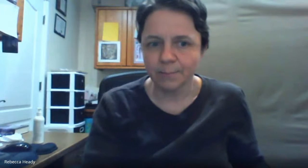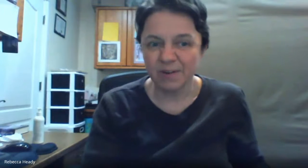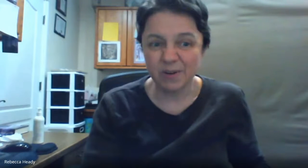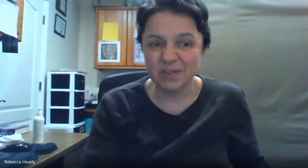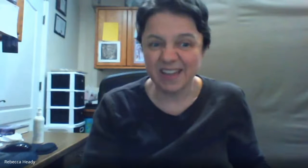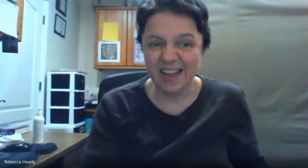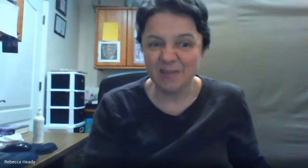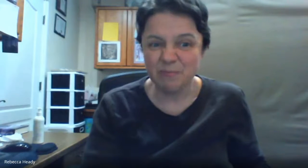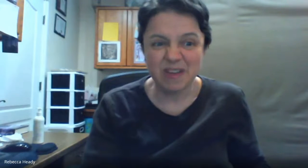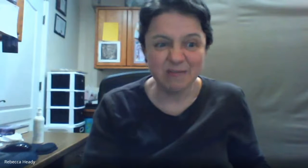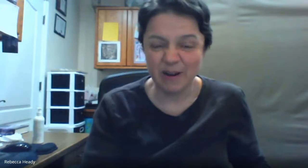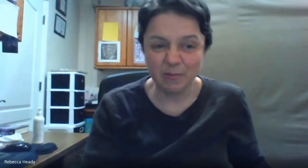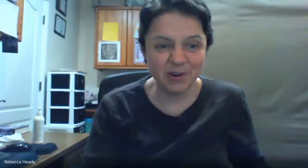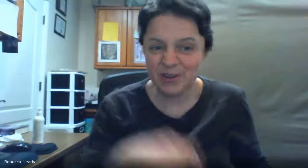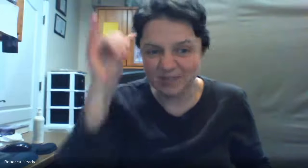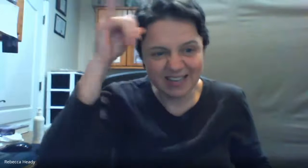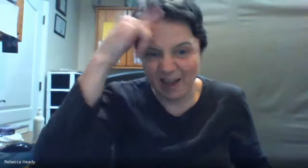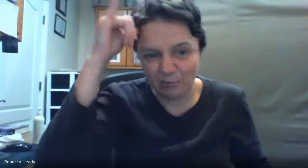But when you say beef or hamburger, you don't say cow.